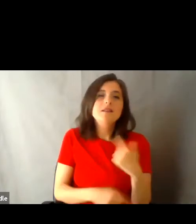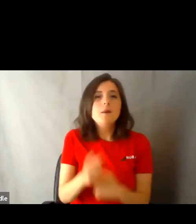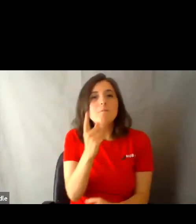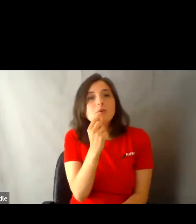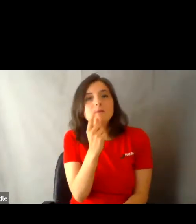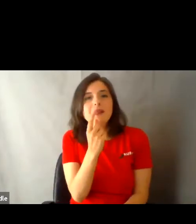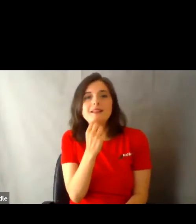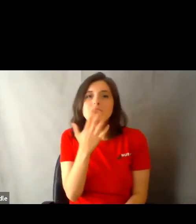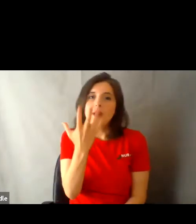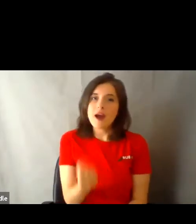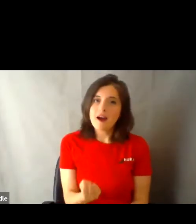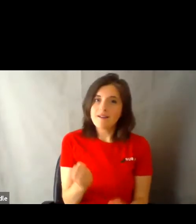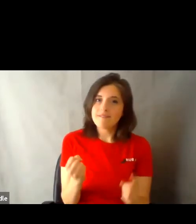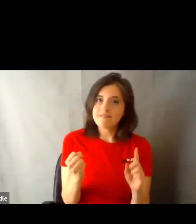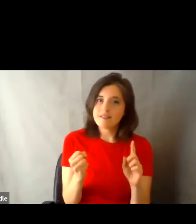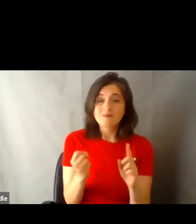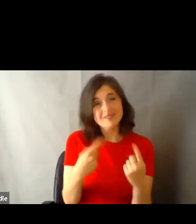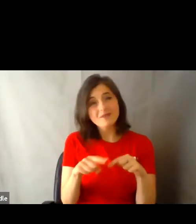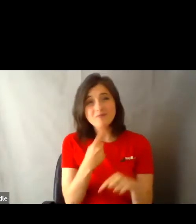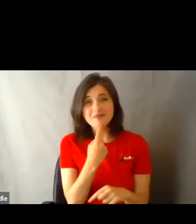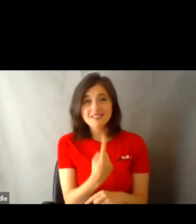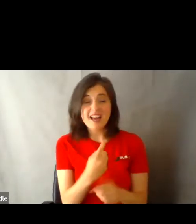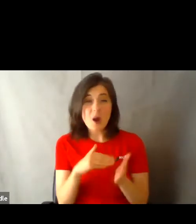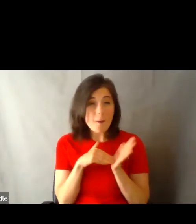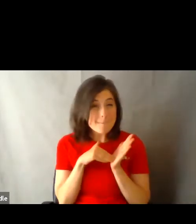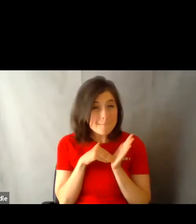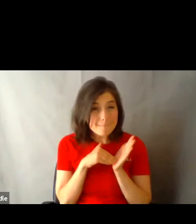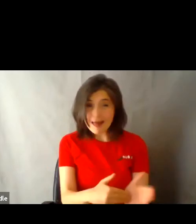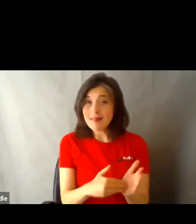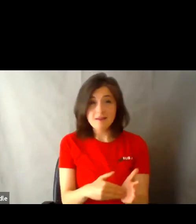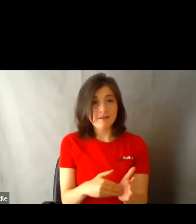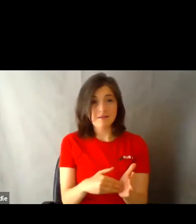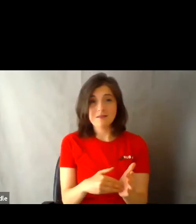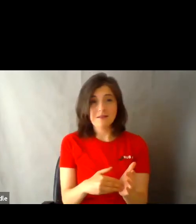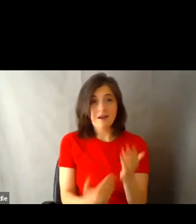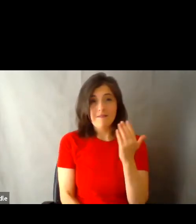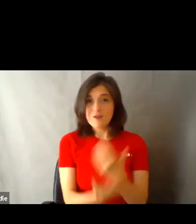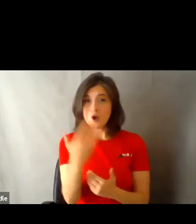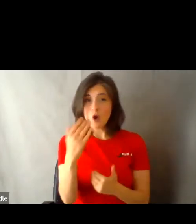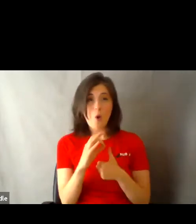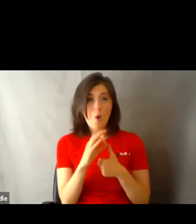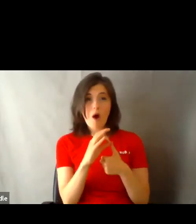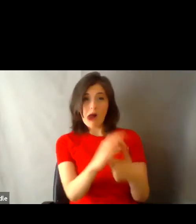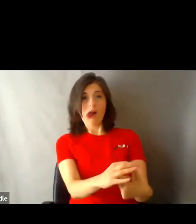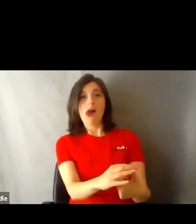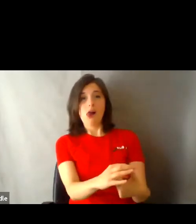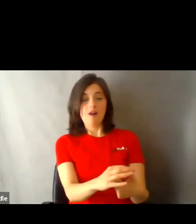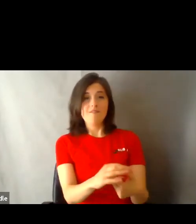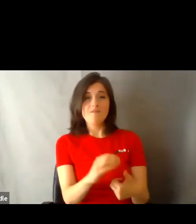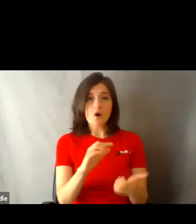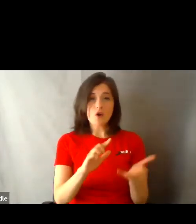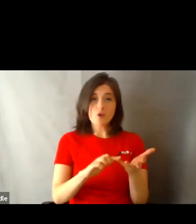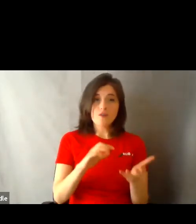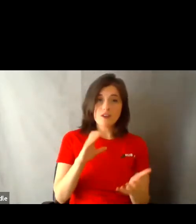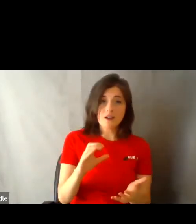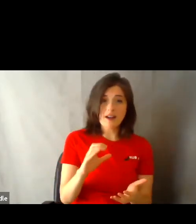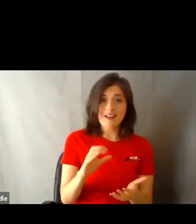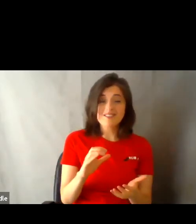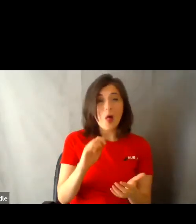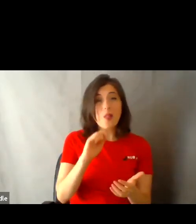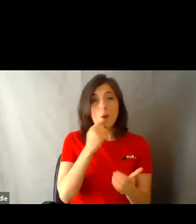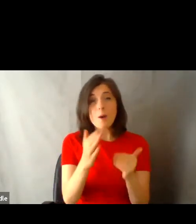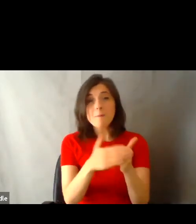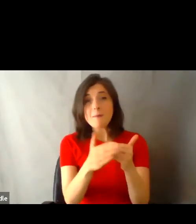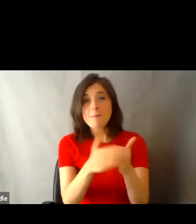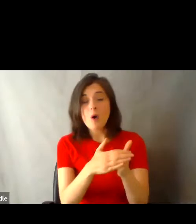because as people have said, millions of people have now been thrown onto universal credit. Many more are going to come,